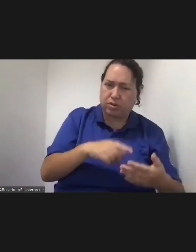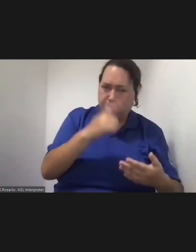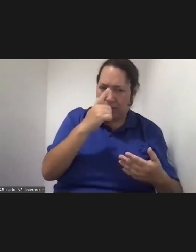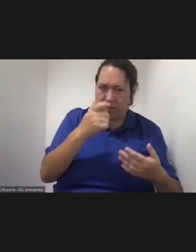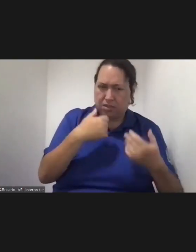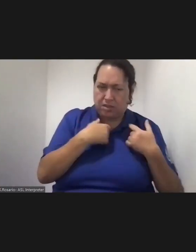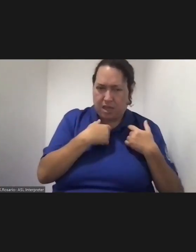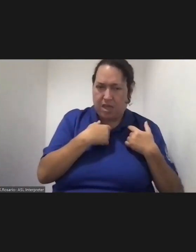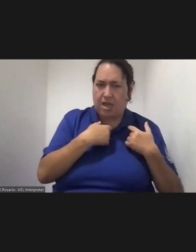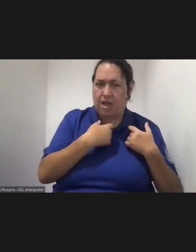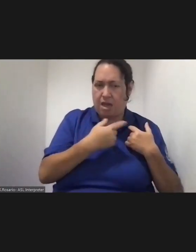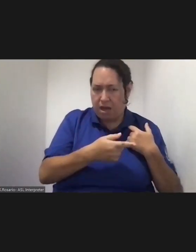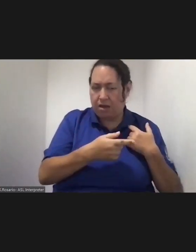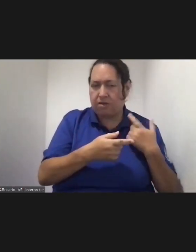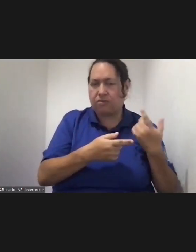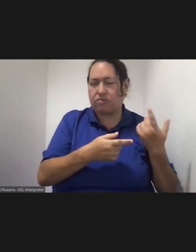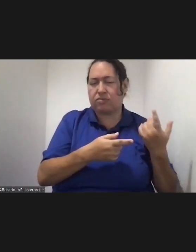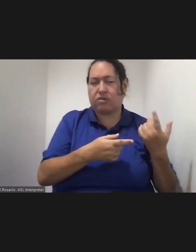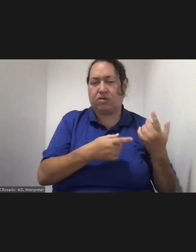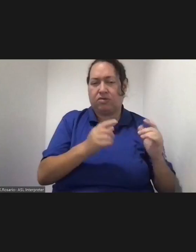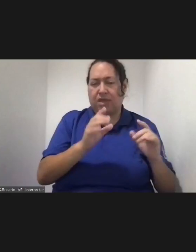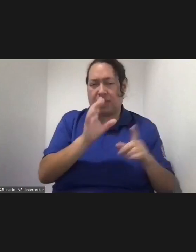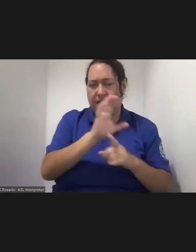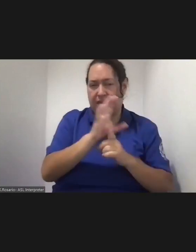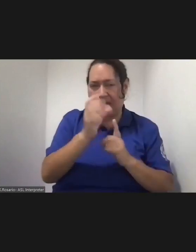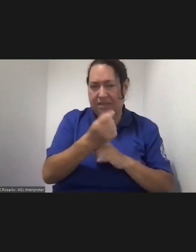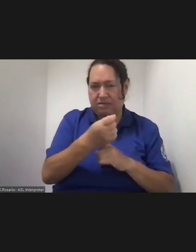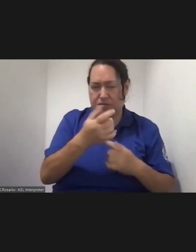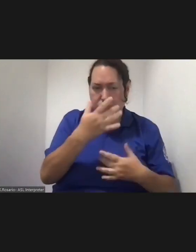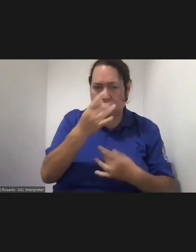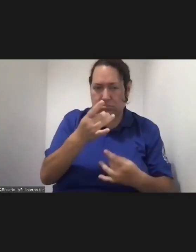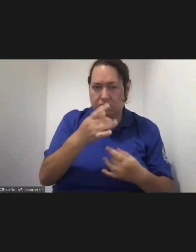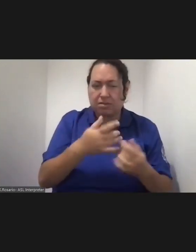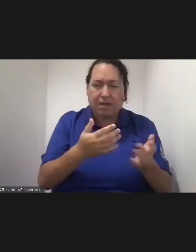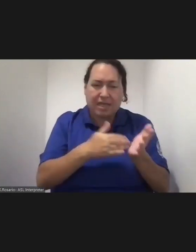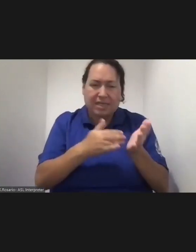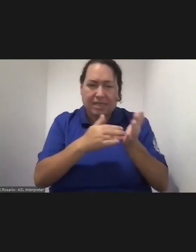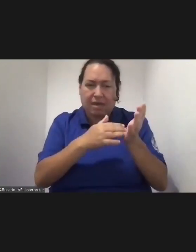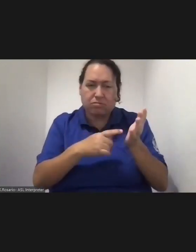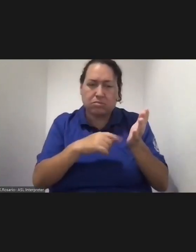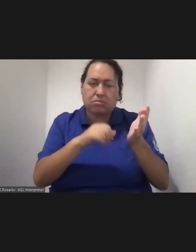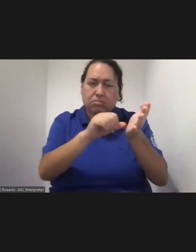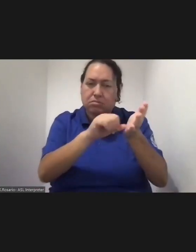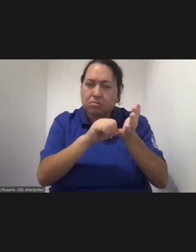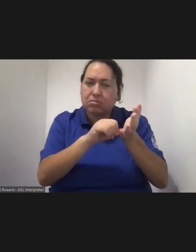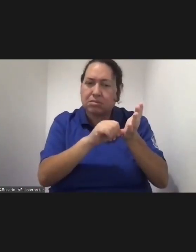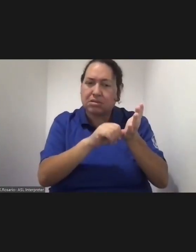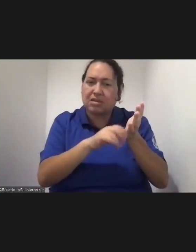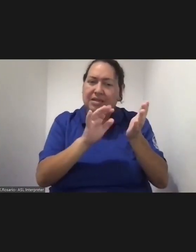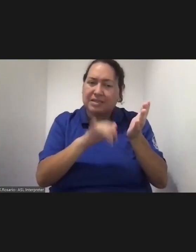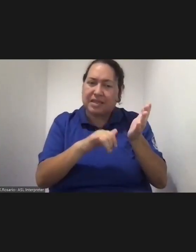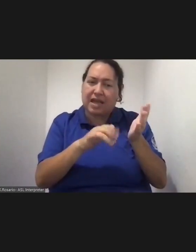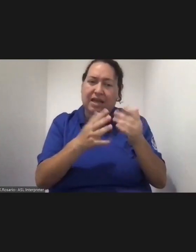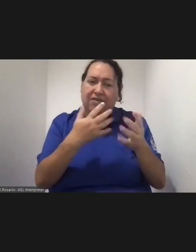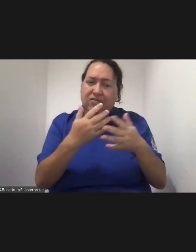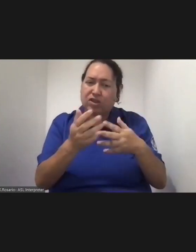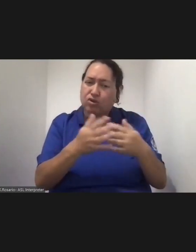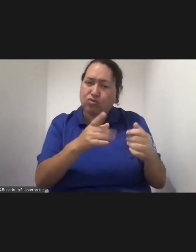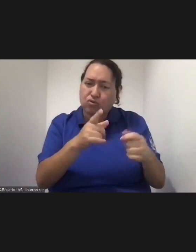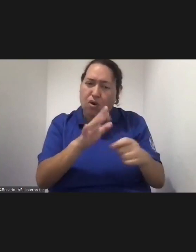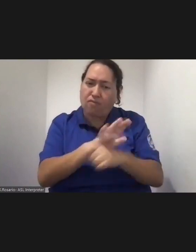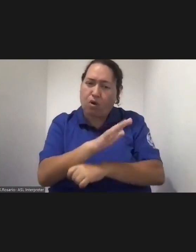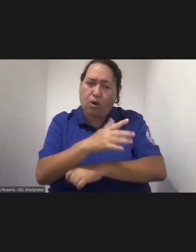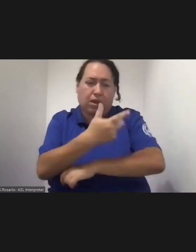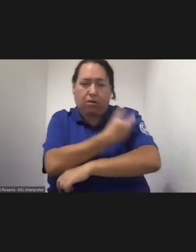cases. But I think it again emphasizes the point, Marvick, that even if you're fully